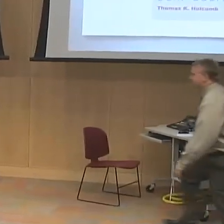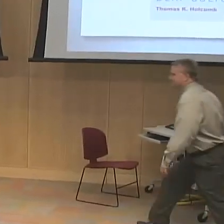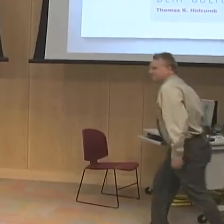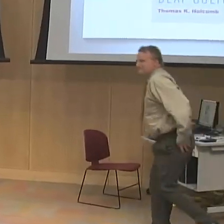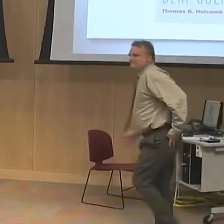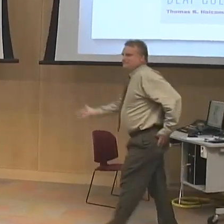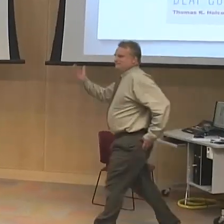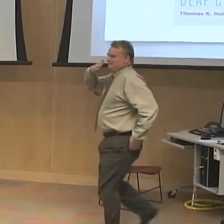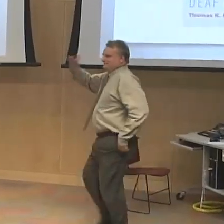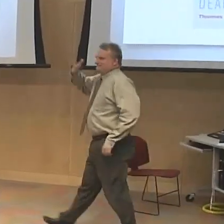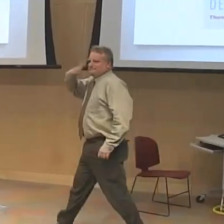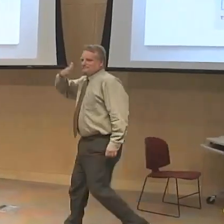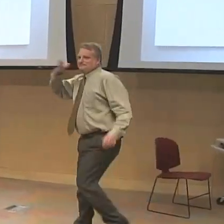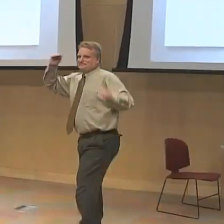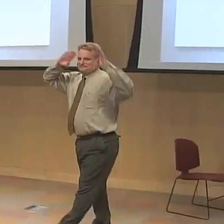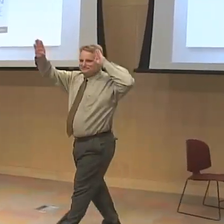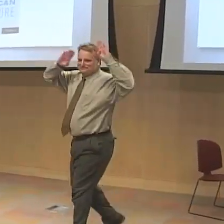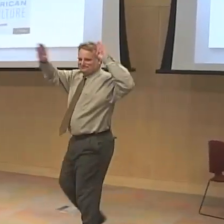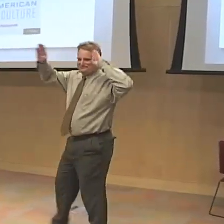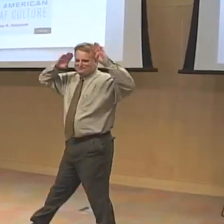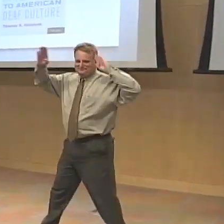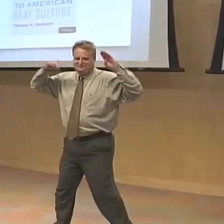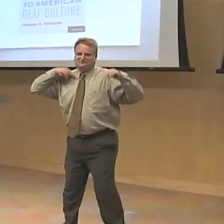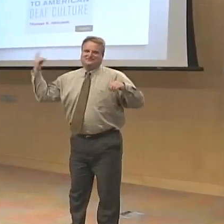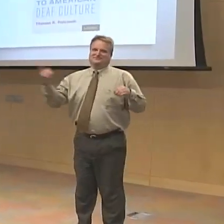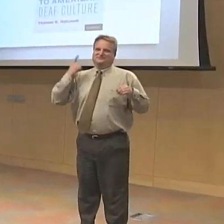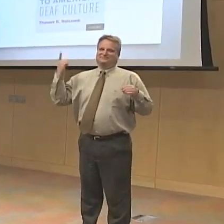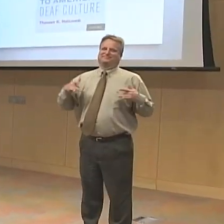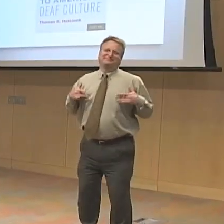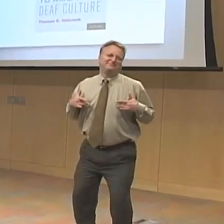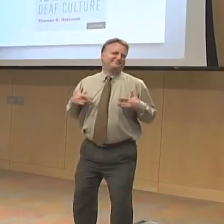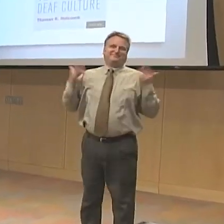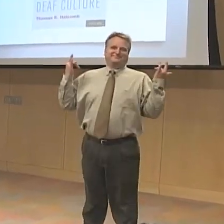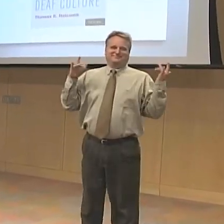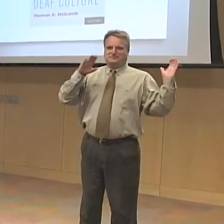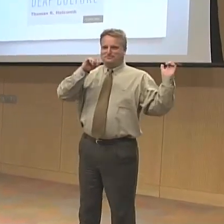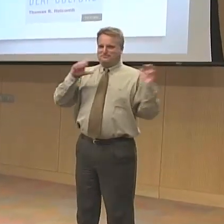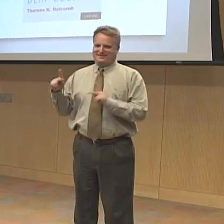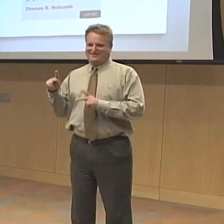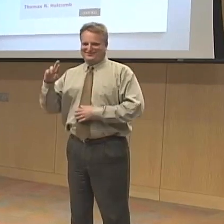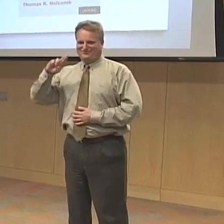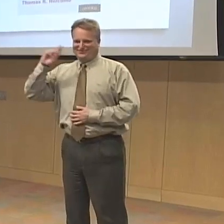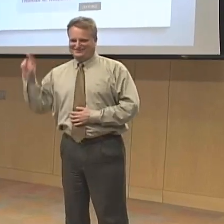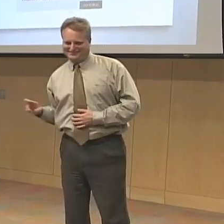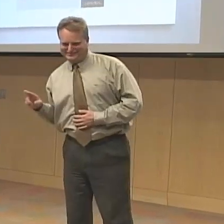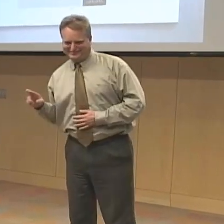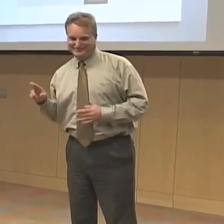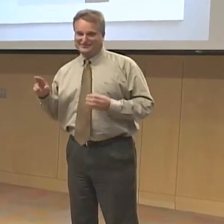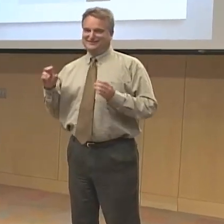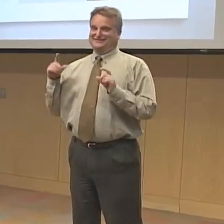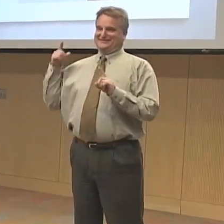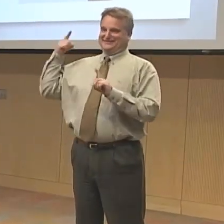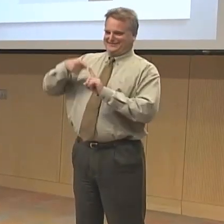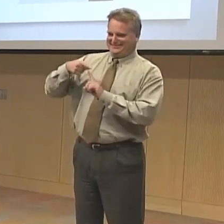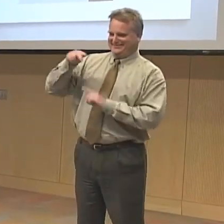Thank you, Gene. Hello, everyone. I'm always thrilled to be back to Rochester, specifically